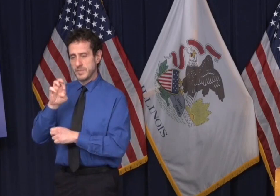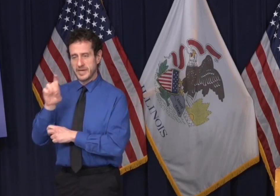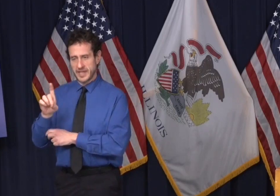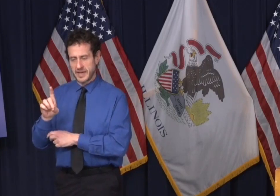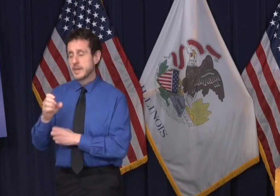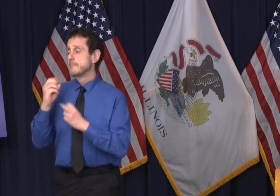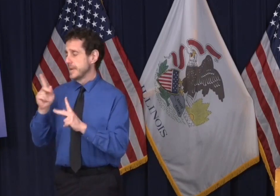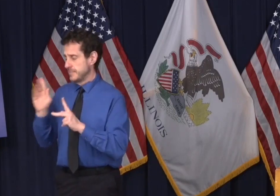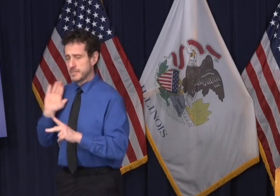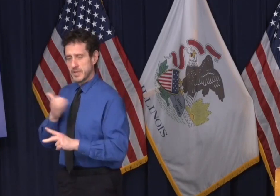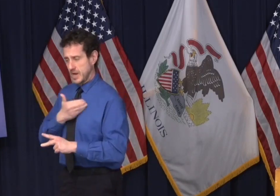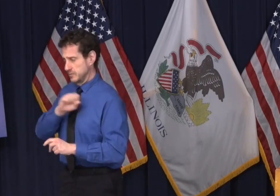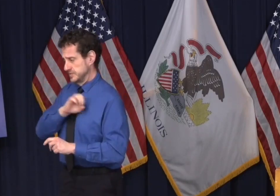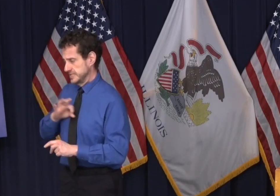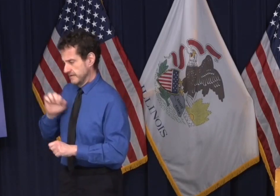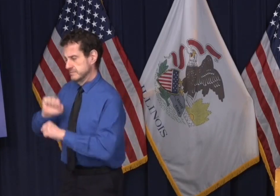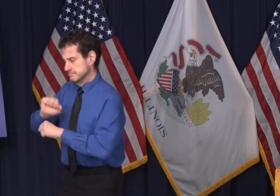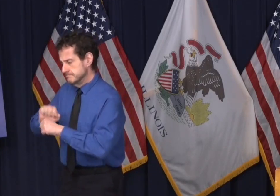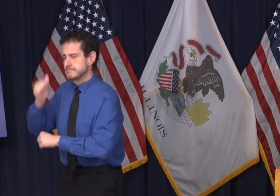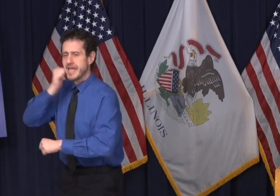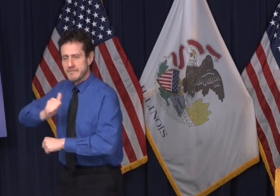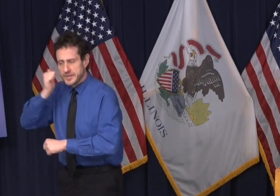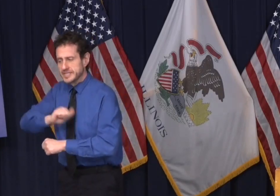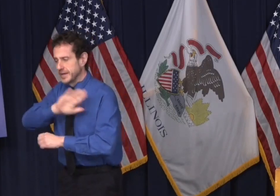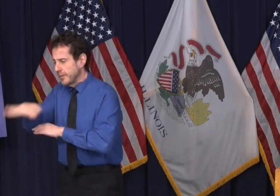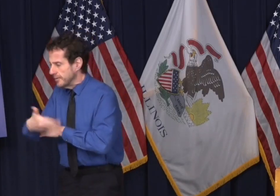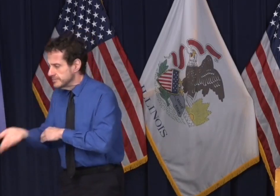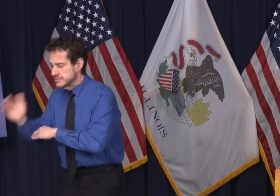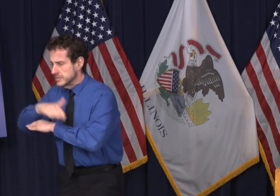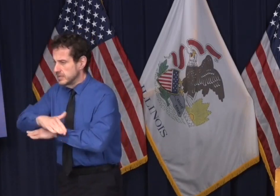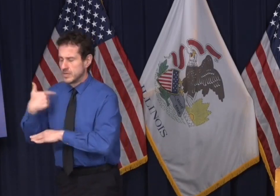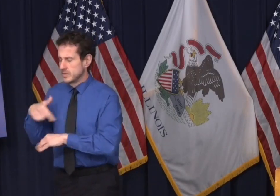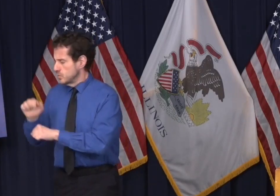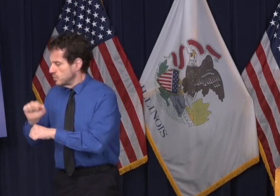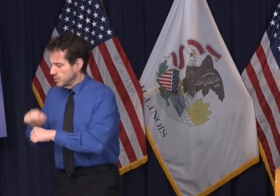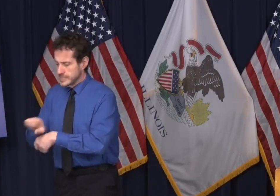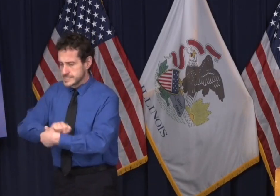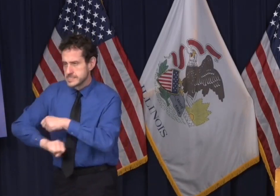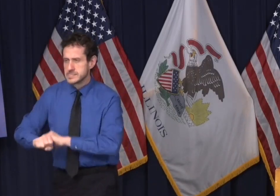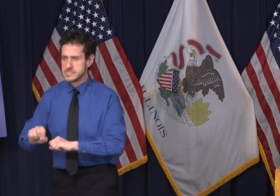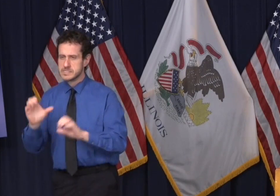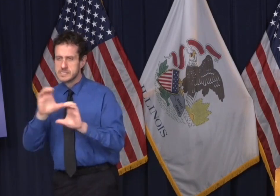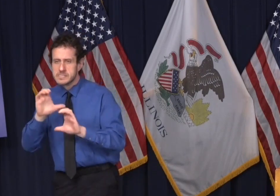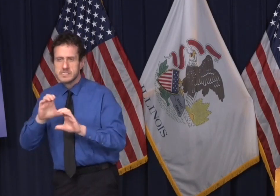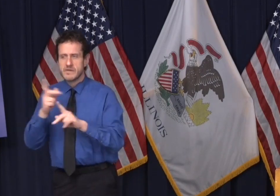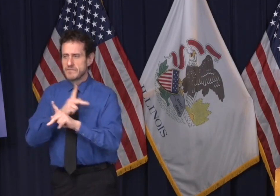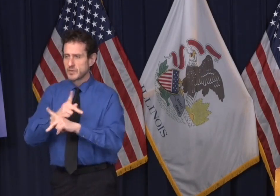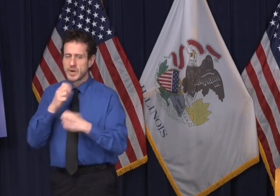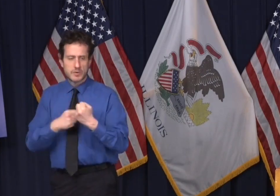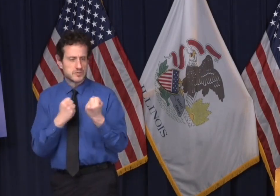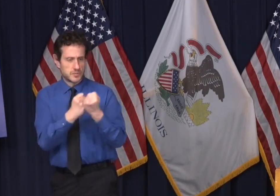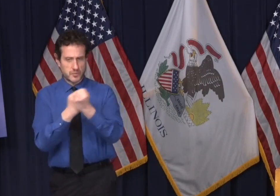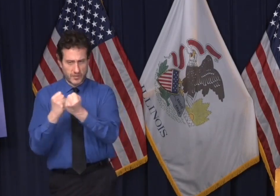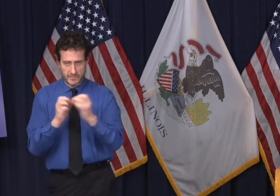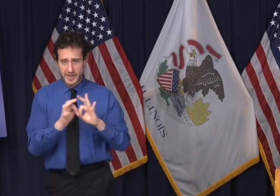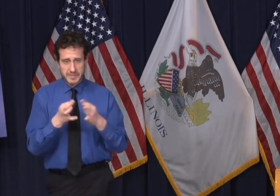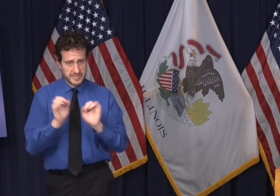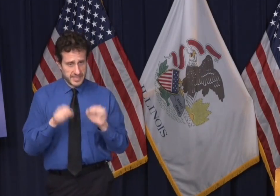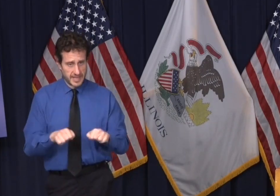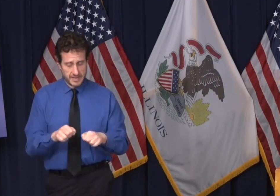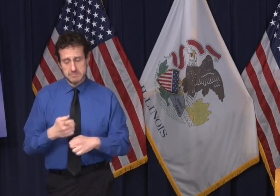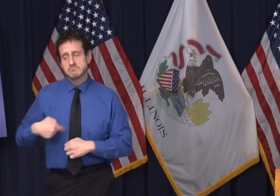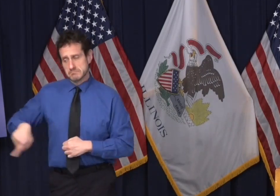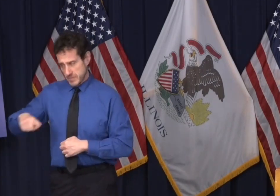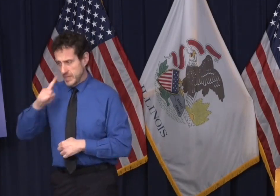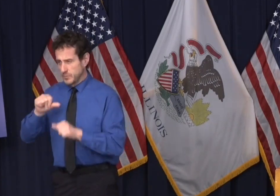scenes day and night, 7 days a week, to find every possible mechanism to support our working families. They will